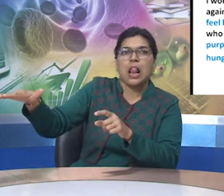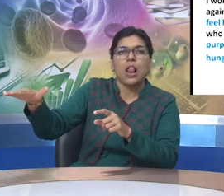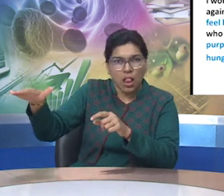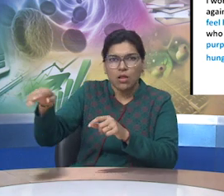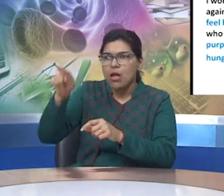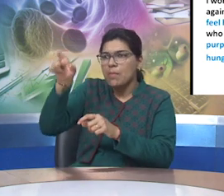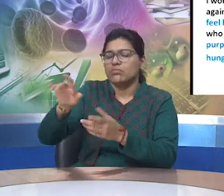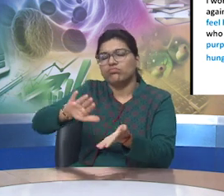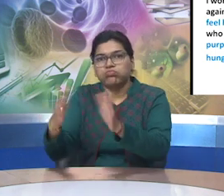Unlike